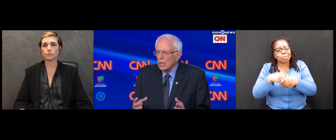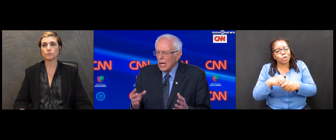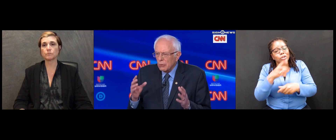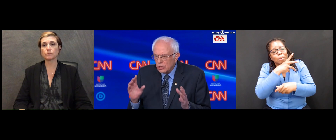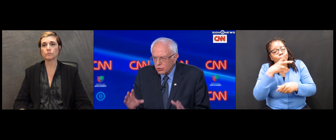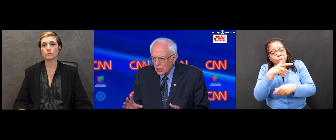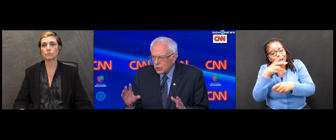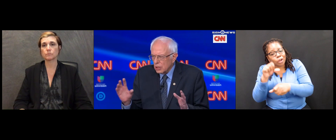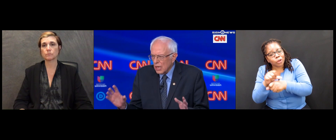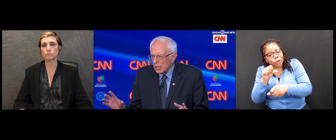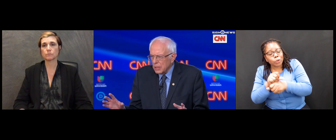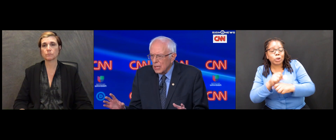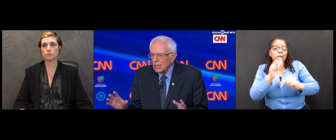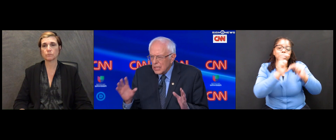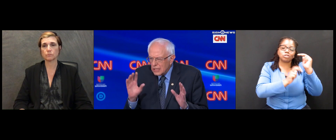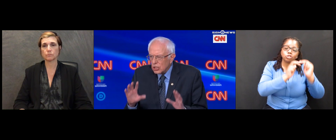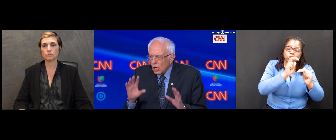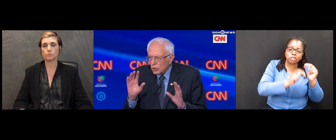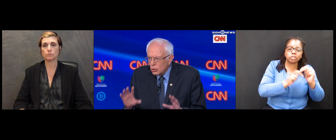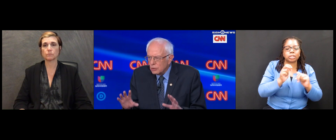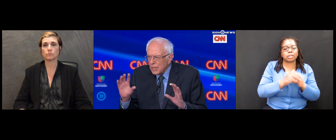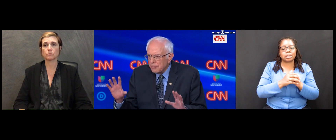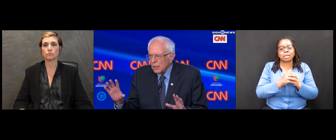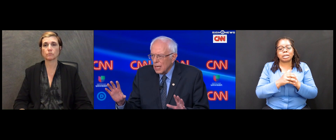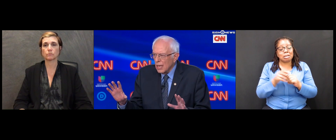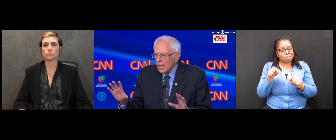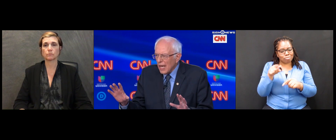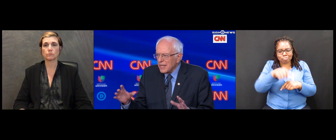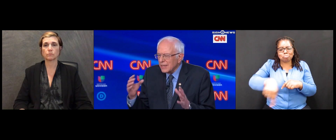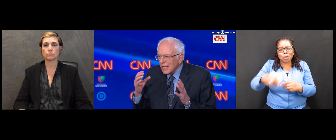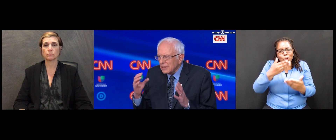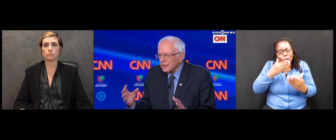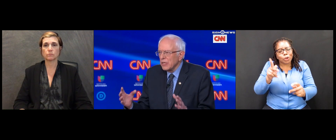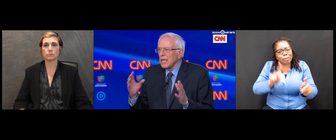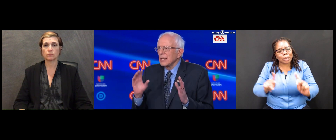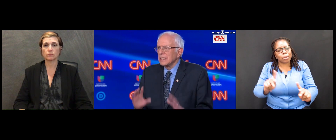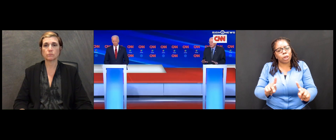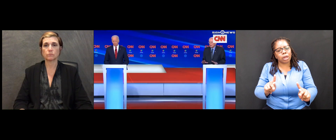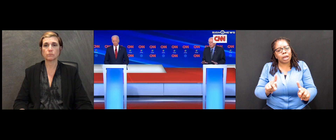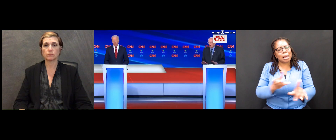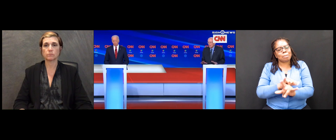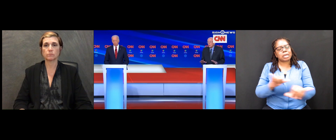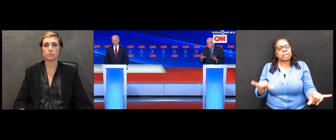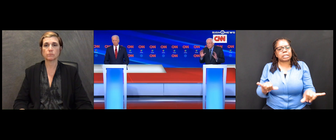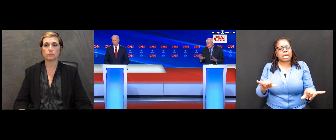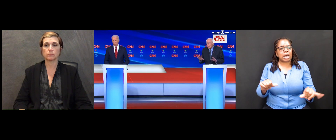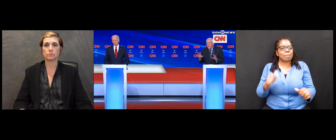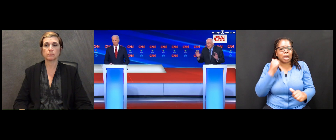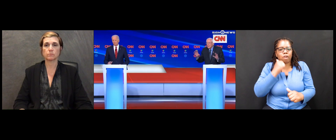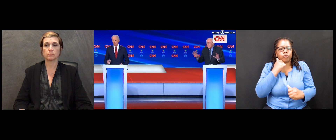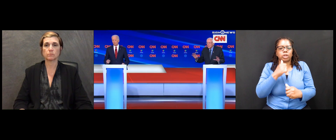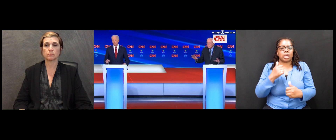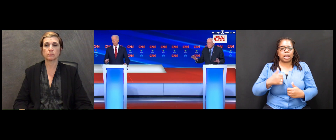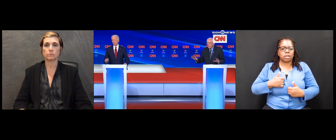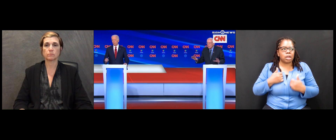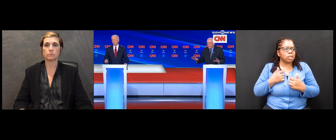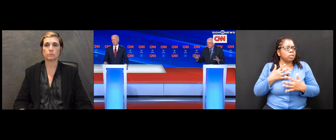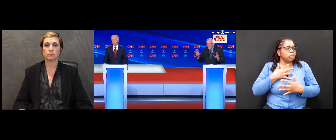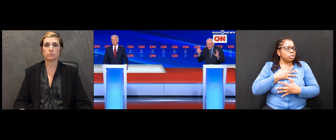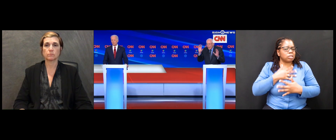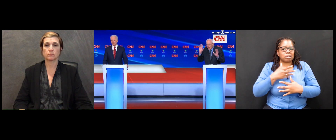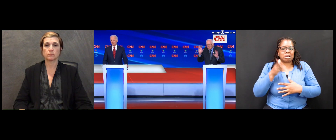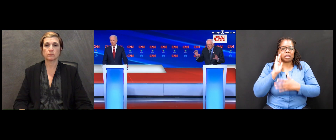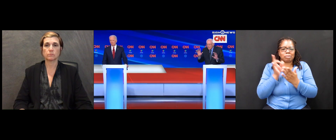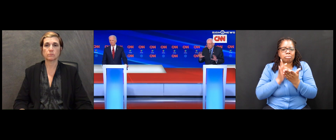economy, our construction economy. These are good people, and yet they're living in terror. And we have got to end that terror